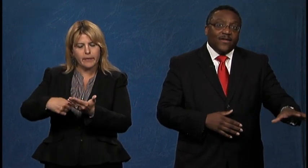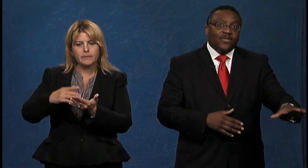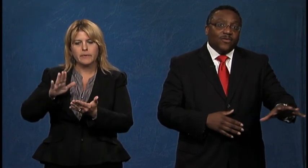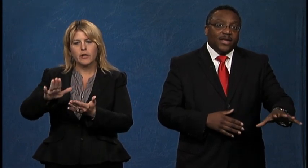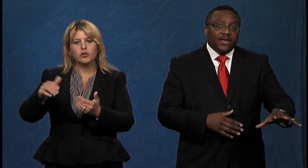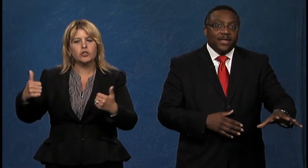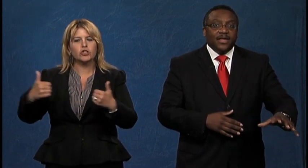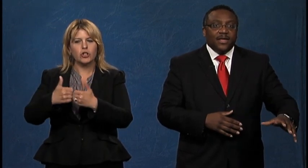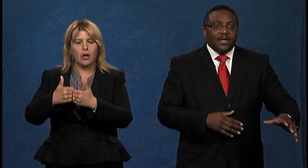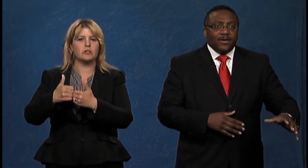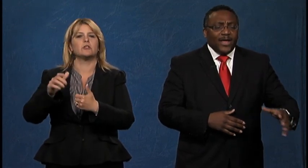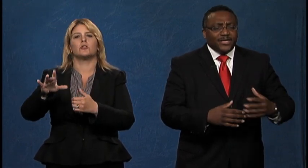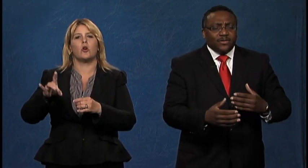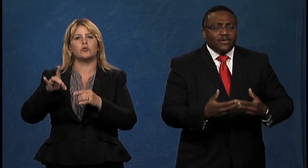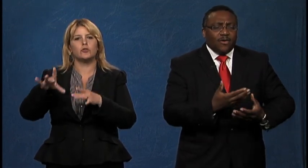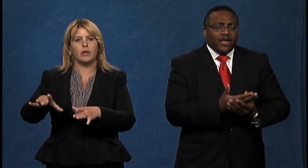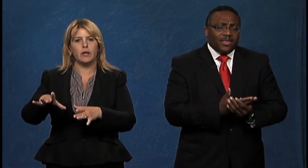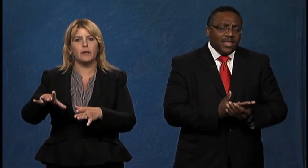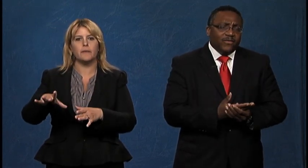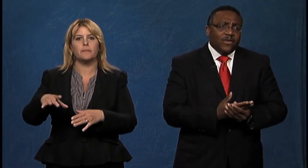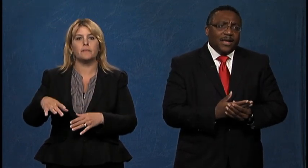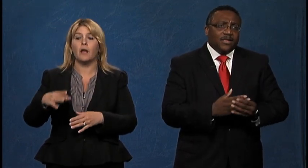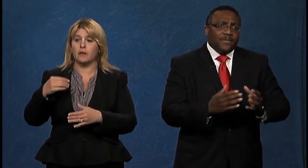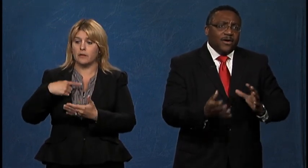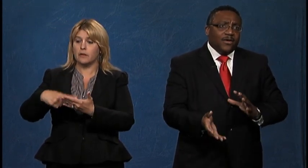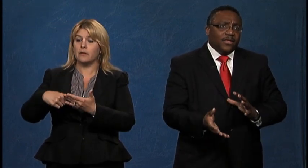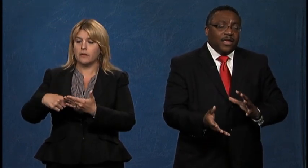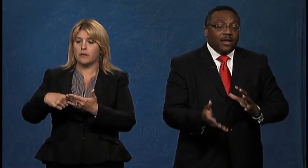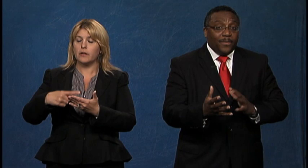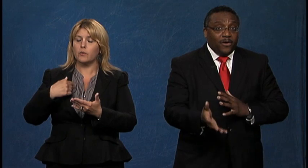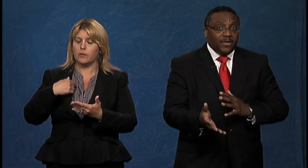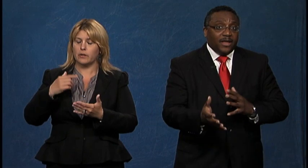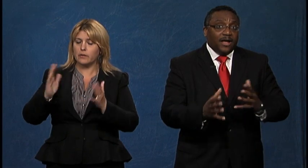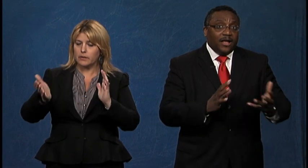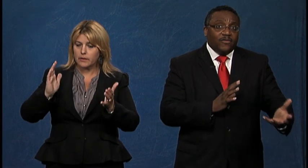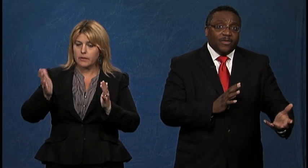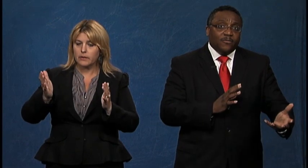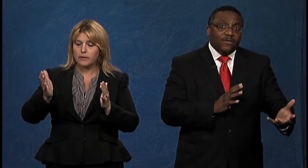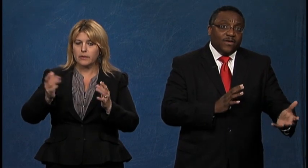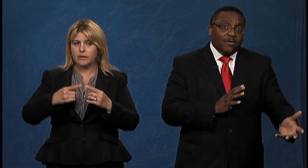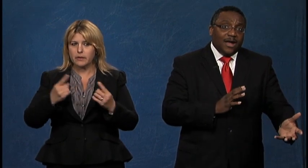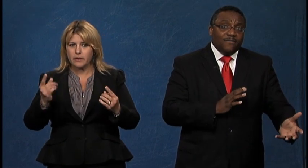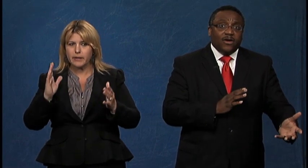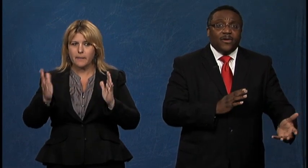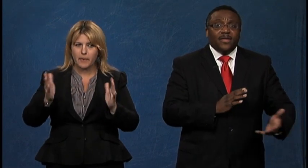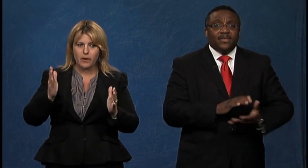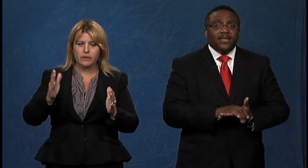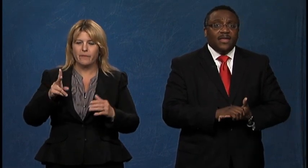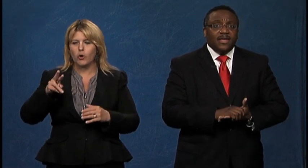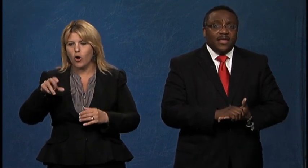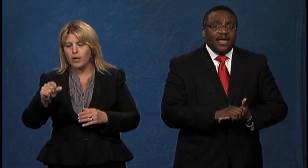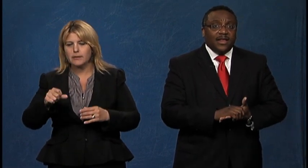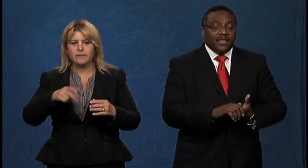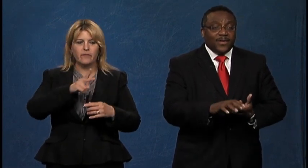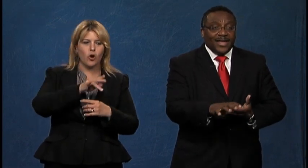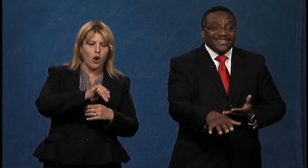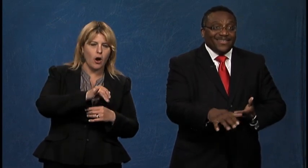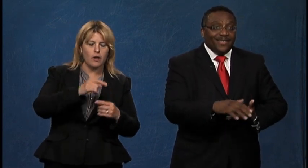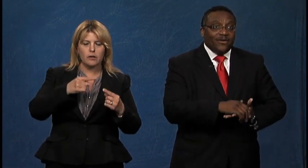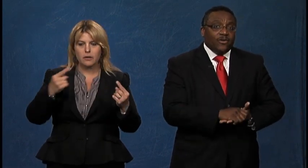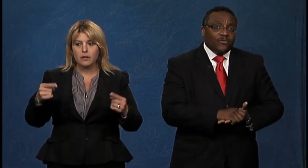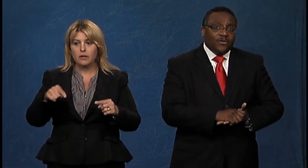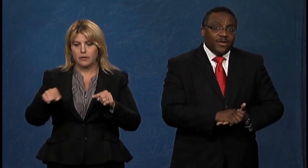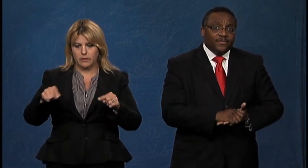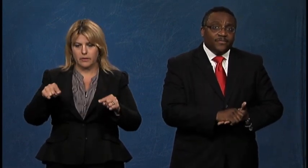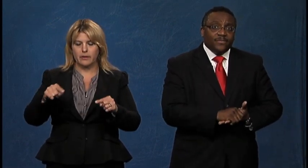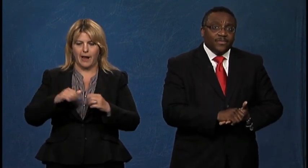they faced uniquely. We had a chance to talk extensively about the comparison and contrast between VRI and VRS and its implications